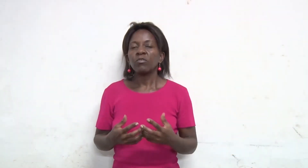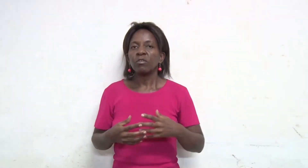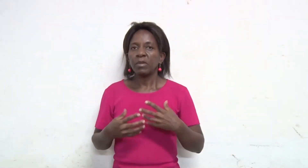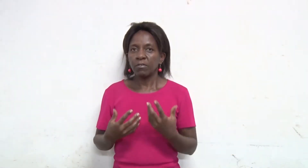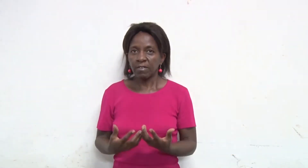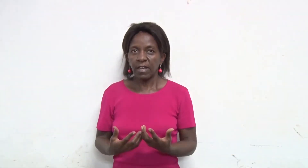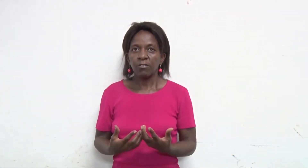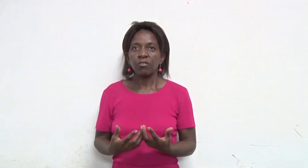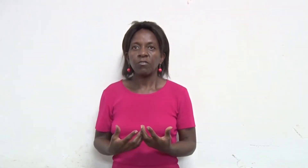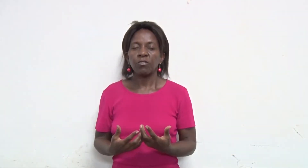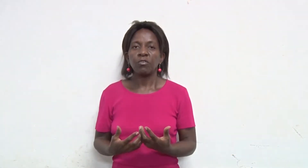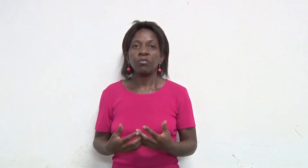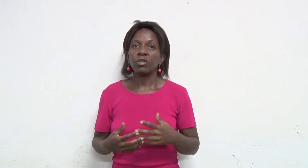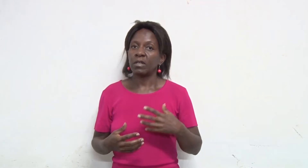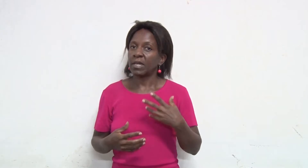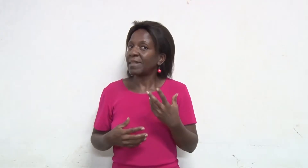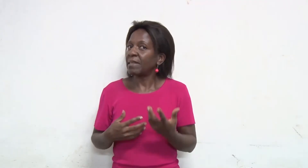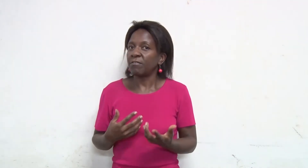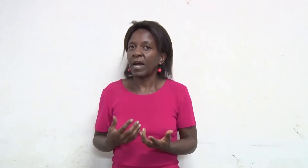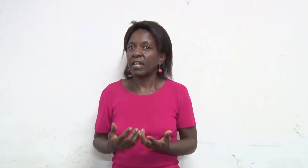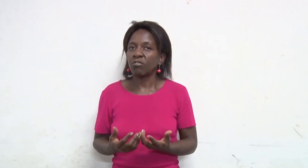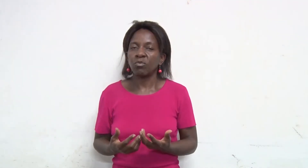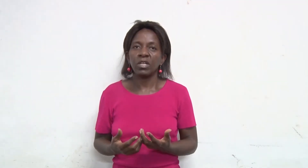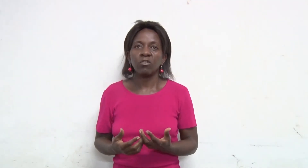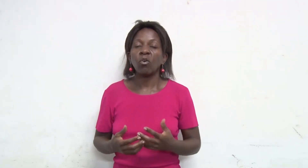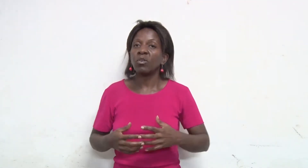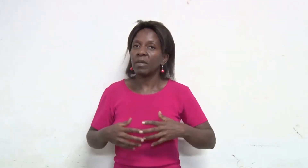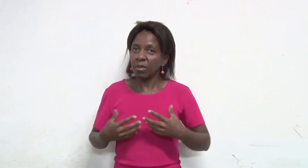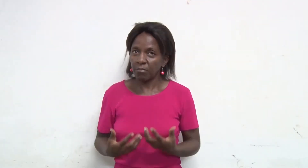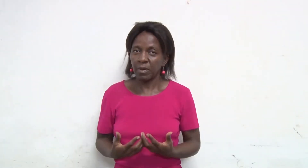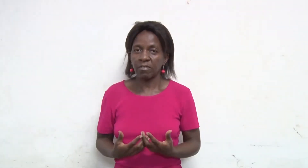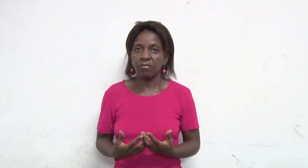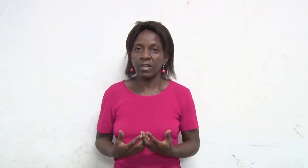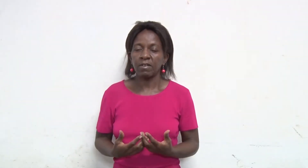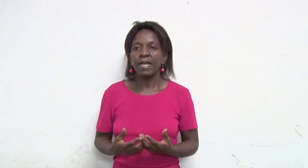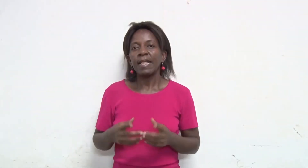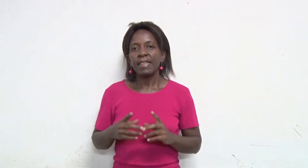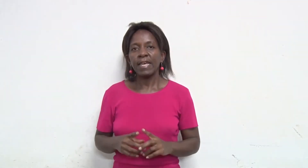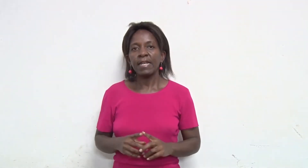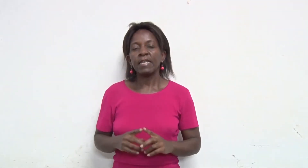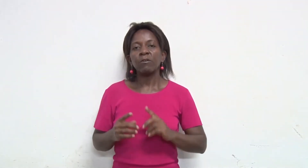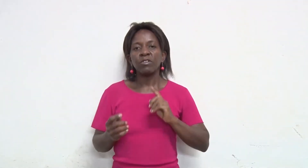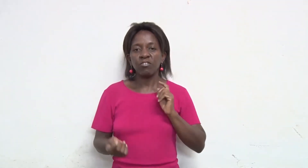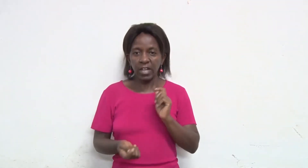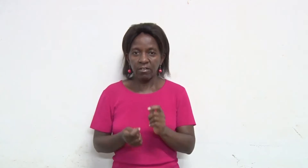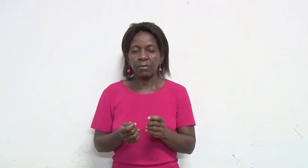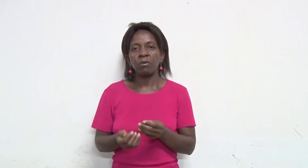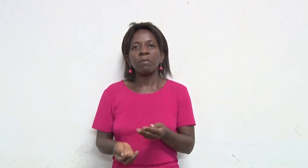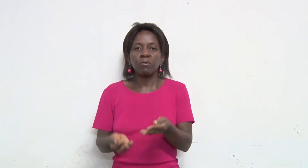to repeat that sign to you to indicate that they've understood it or the way they've perceived it. Then they will change. Remember we